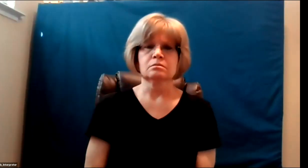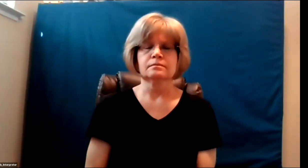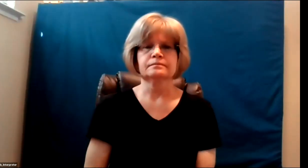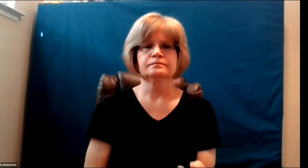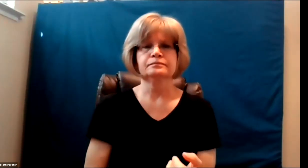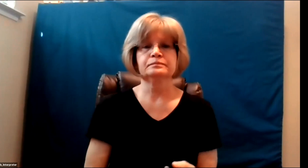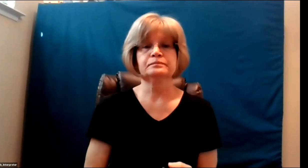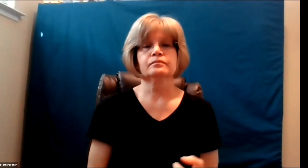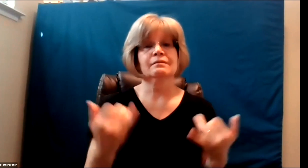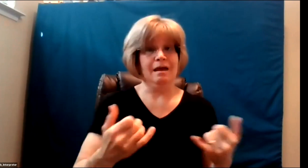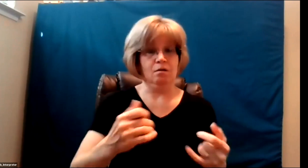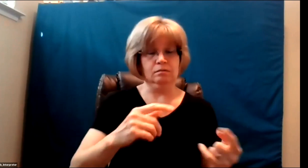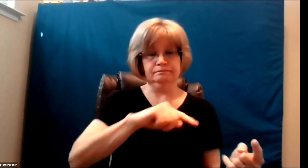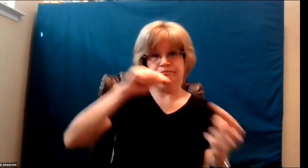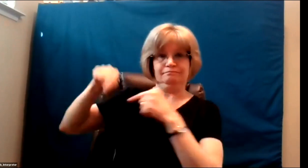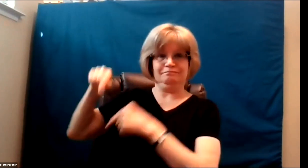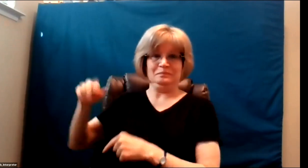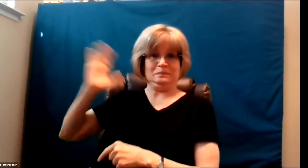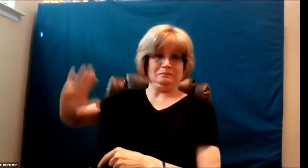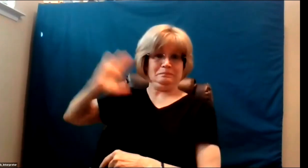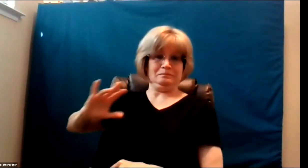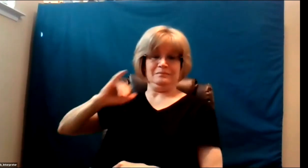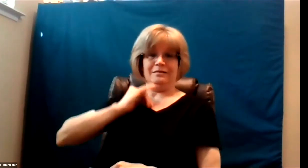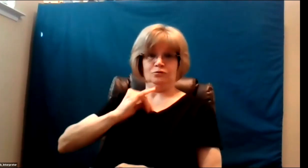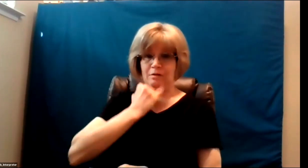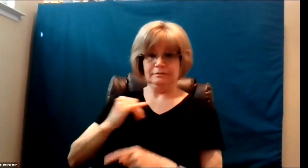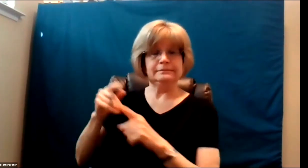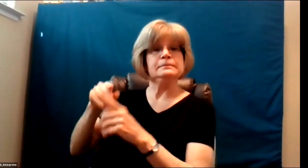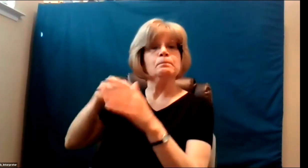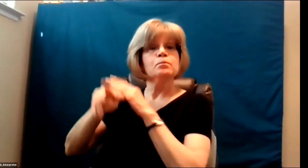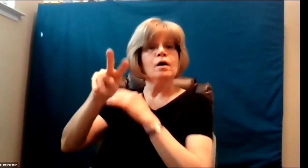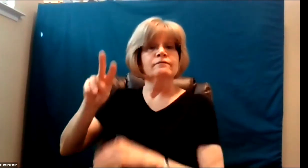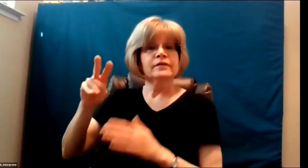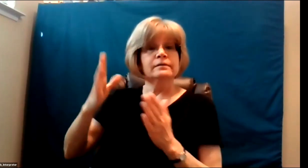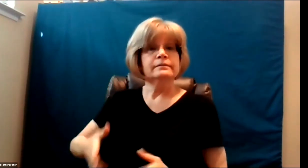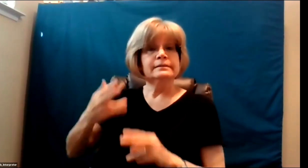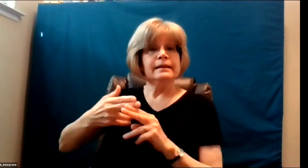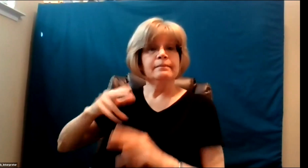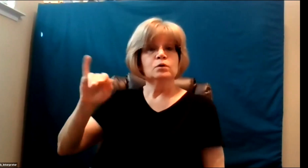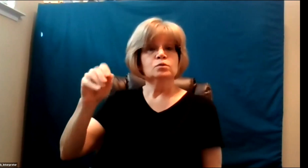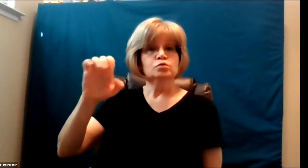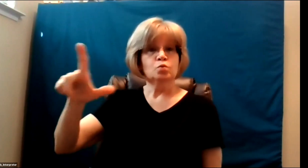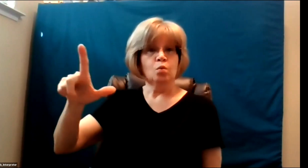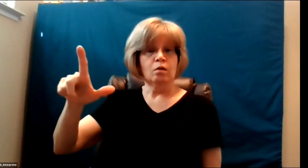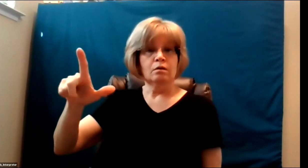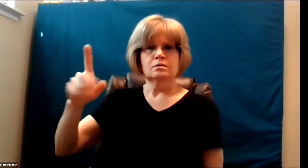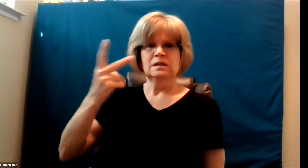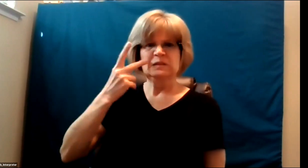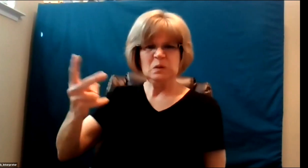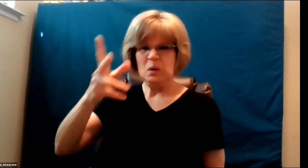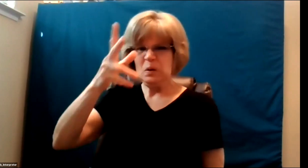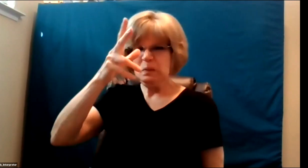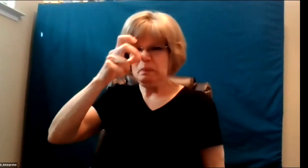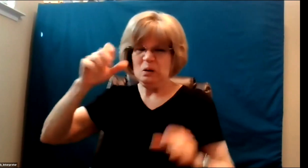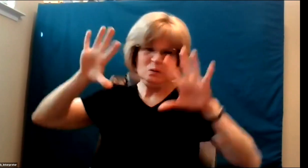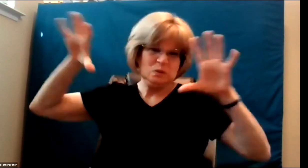Well, back to the ancient Israelites. The prophet Joel looked at this army of grasshoppers